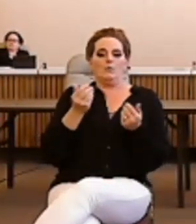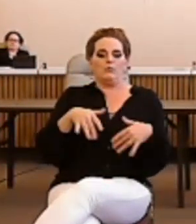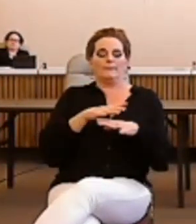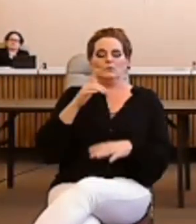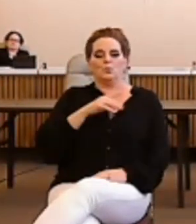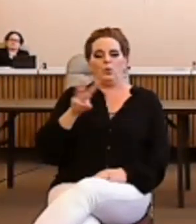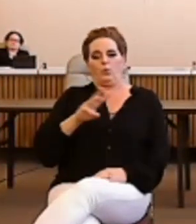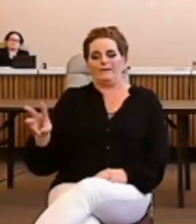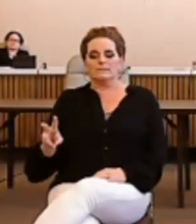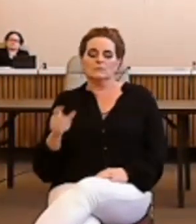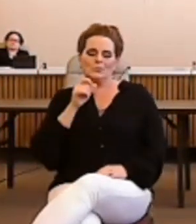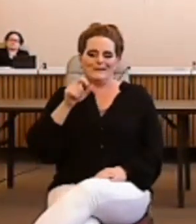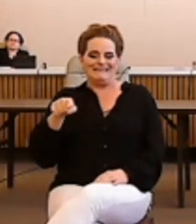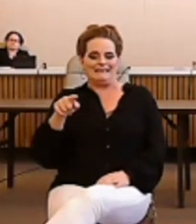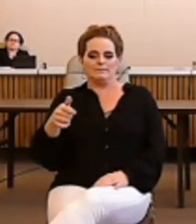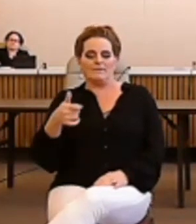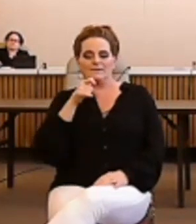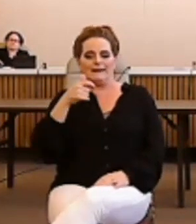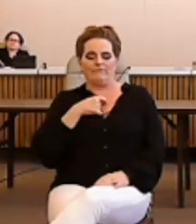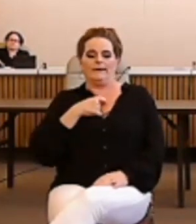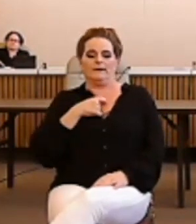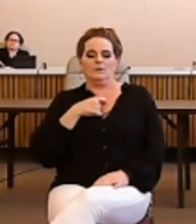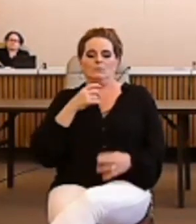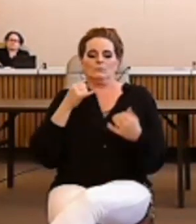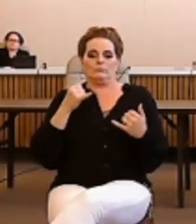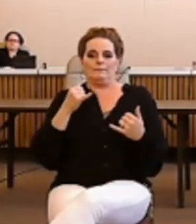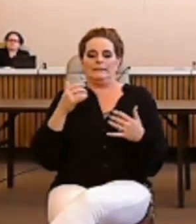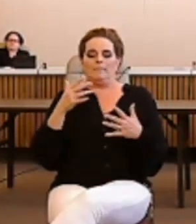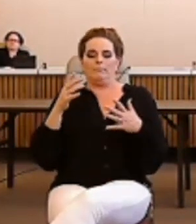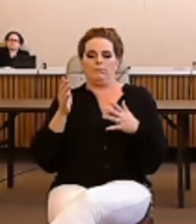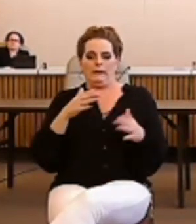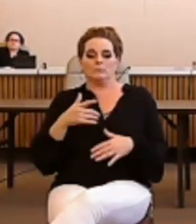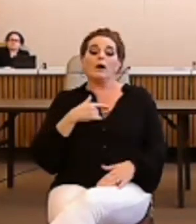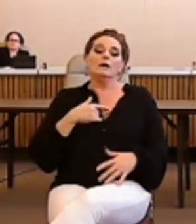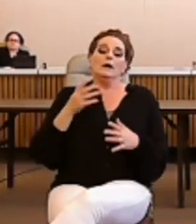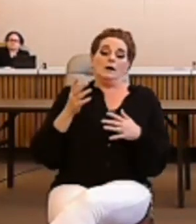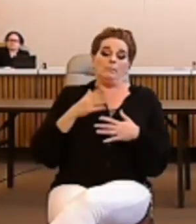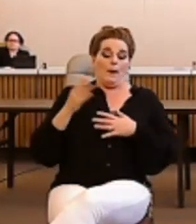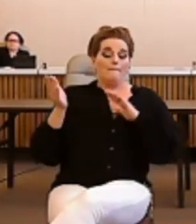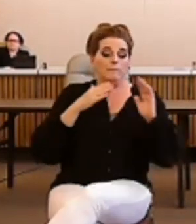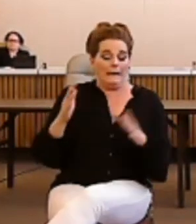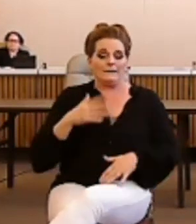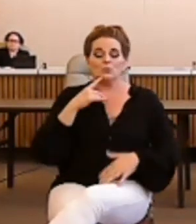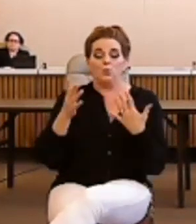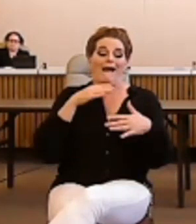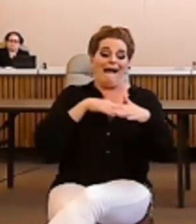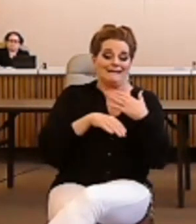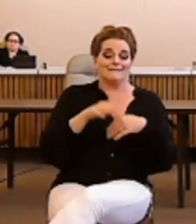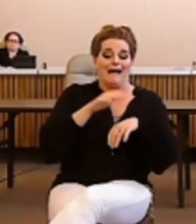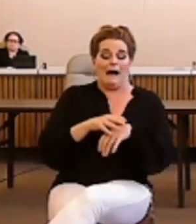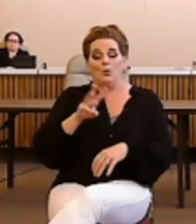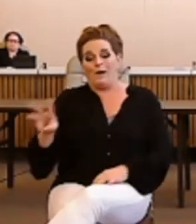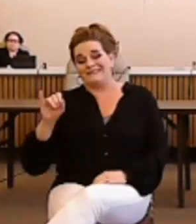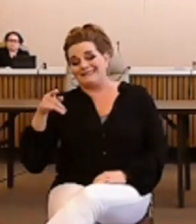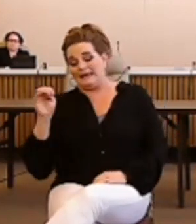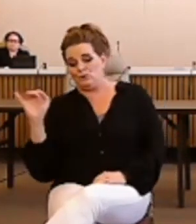plans, but the intent is to have access to it on the west side. Yeah, and that's what I was pretty